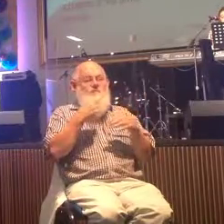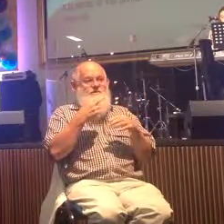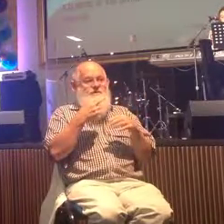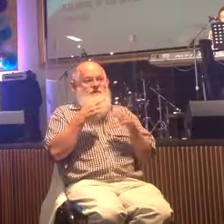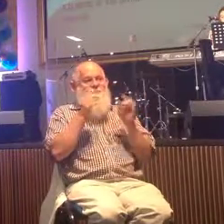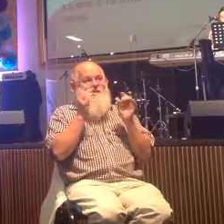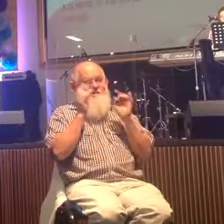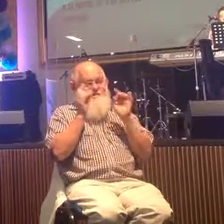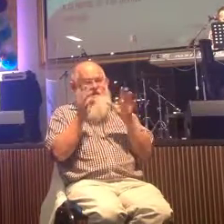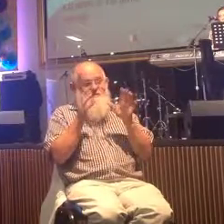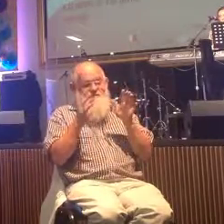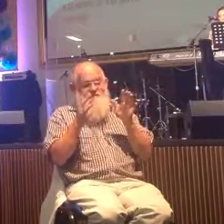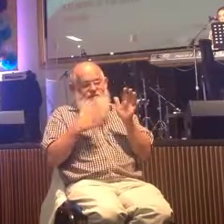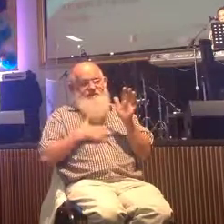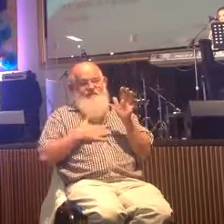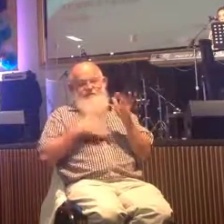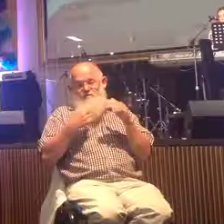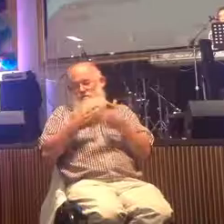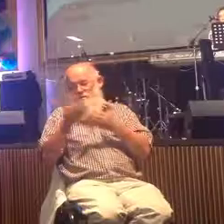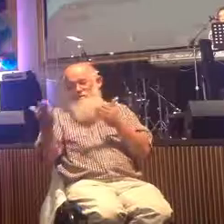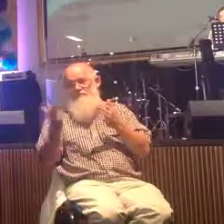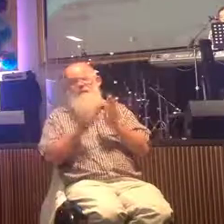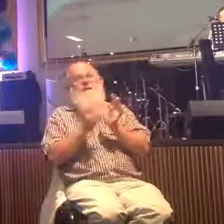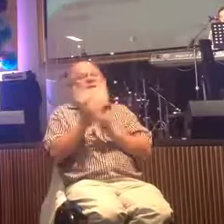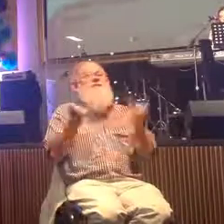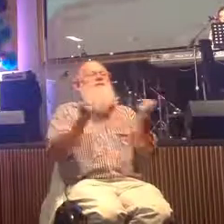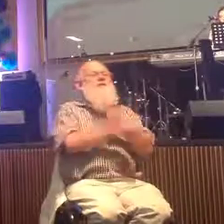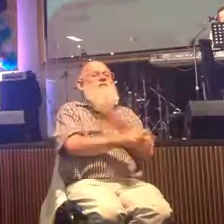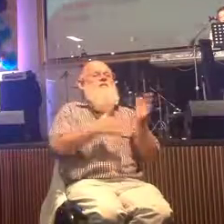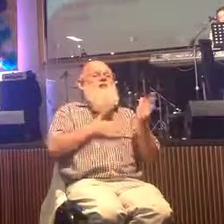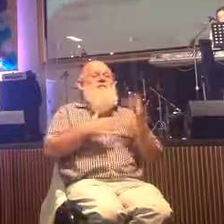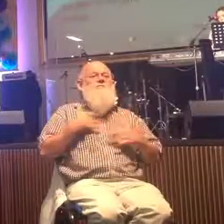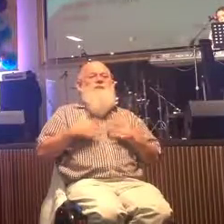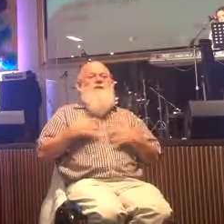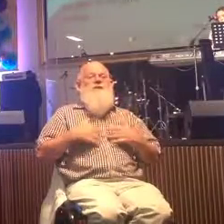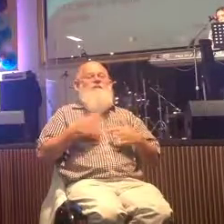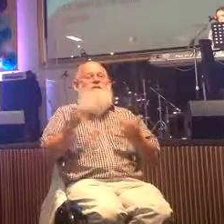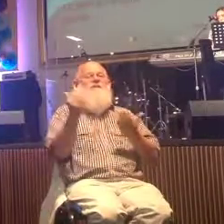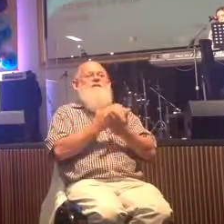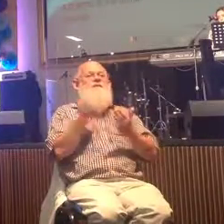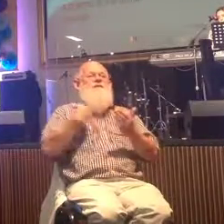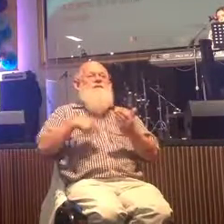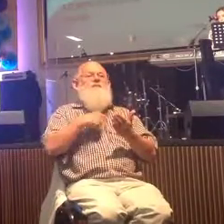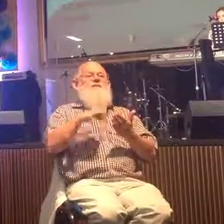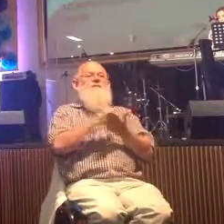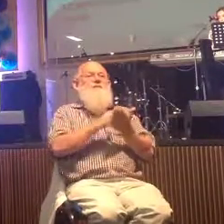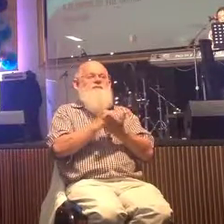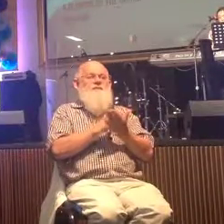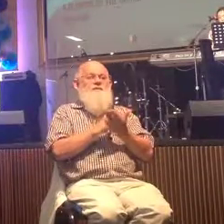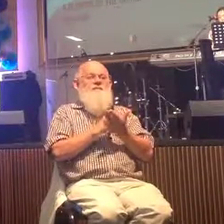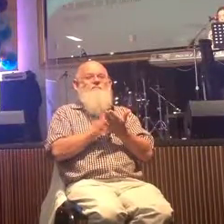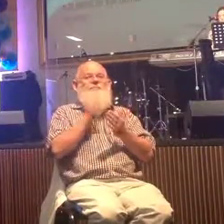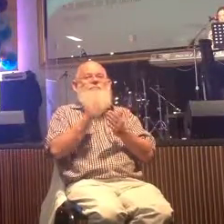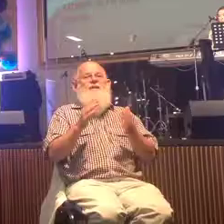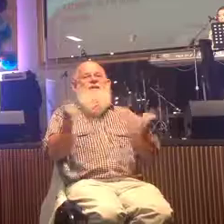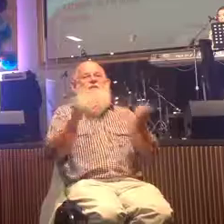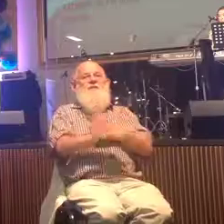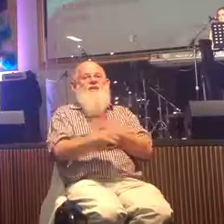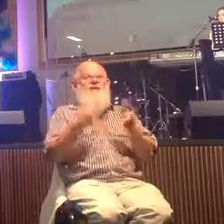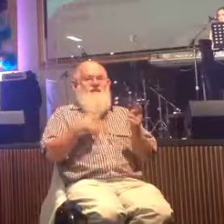as this man. Jesus transformed our lives. He set us free. He saved us from sin, hell, and death. And he's transformed